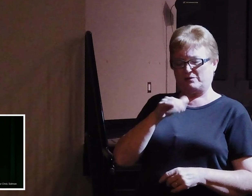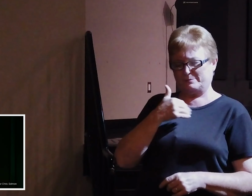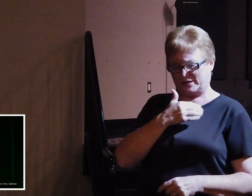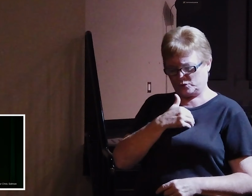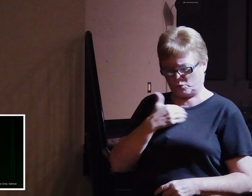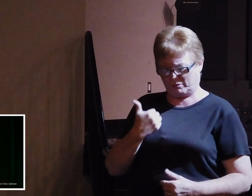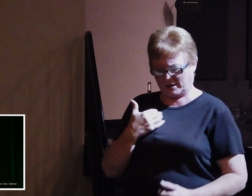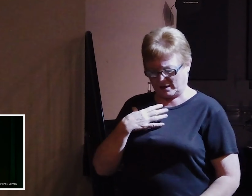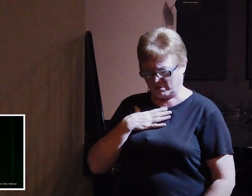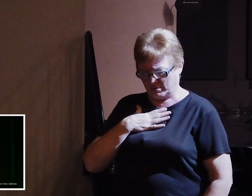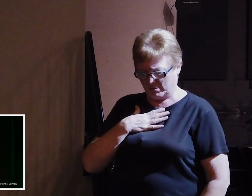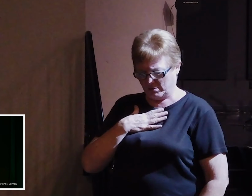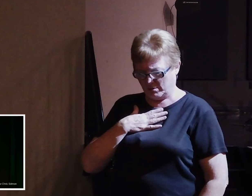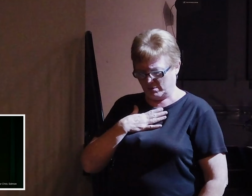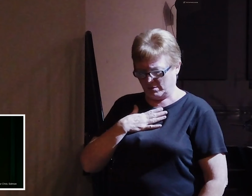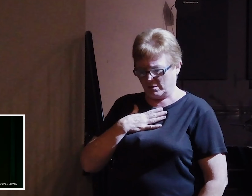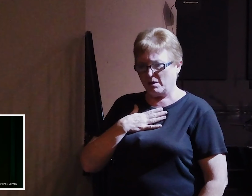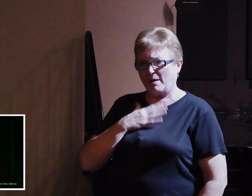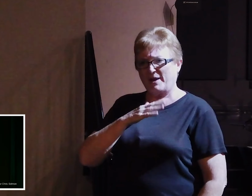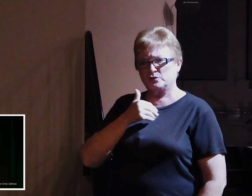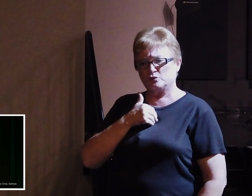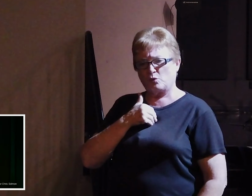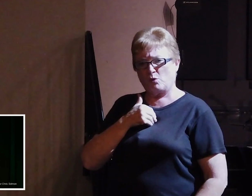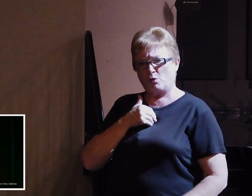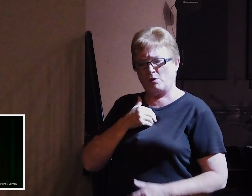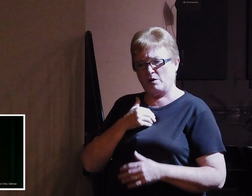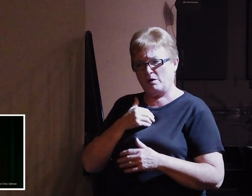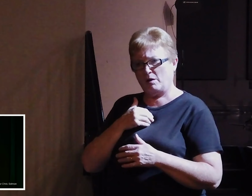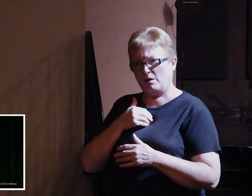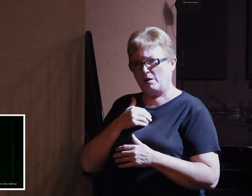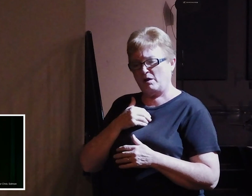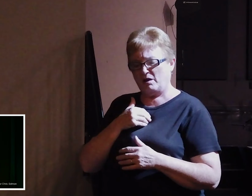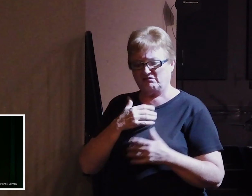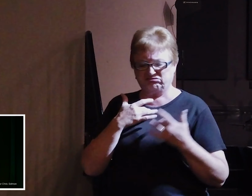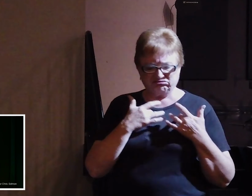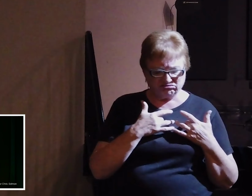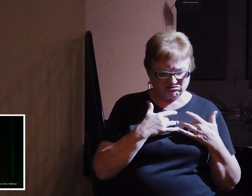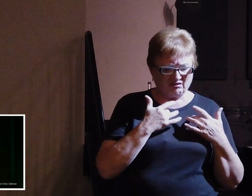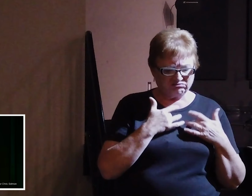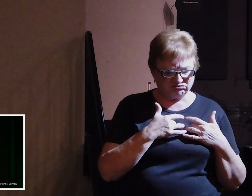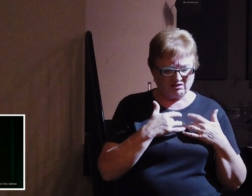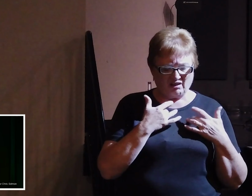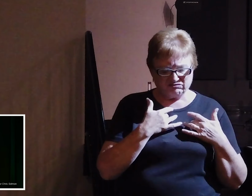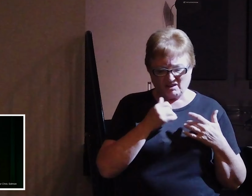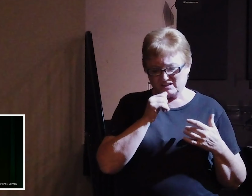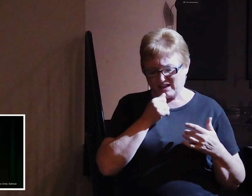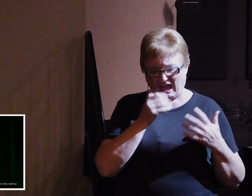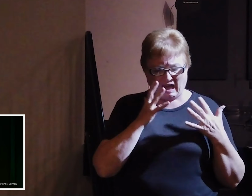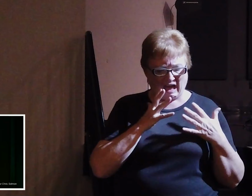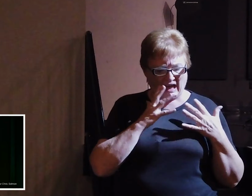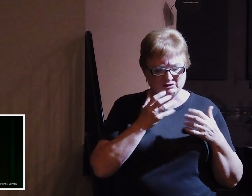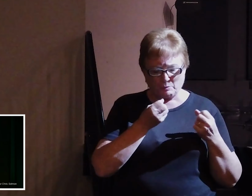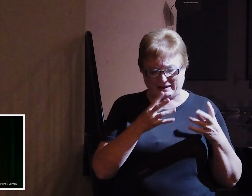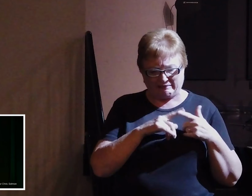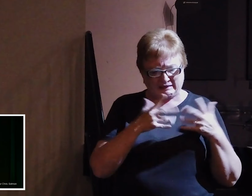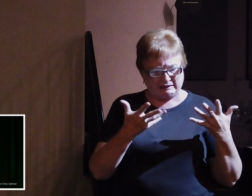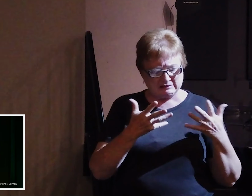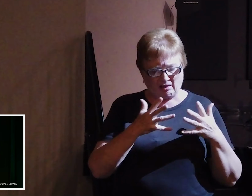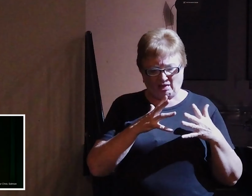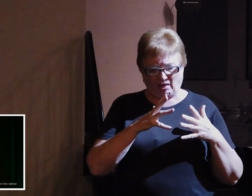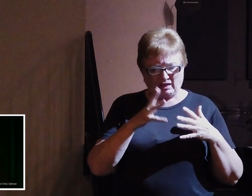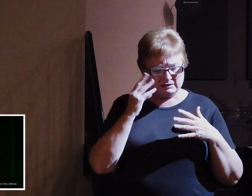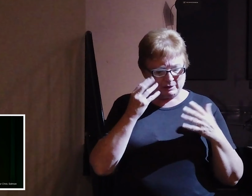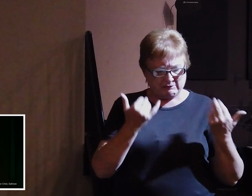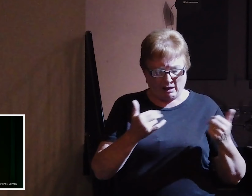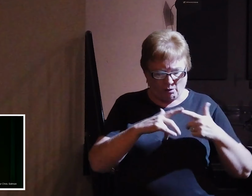today? Is my soul distraught at everything going on? Is it riding the waves of the